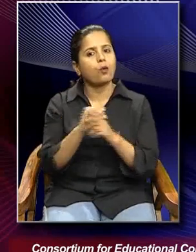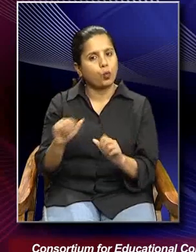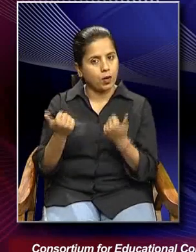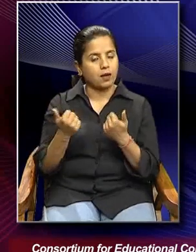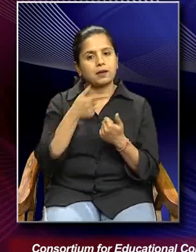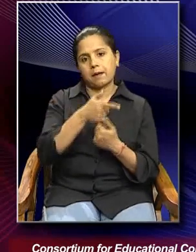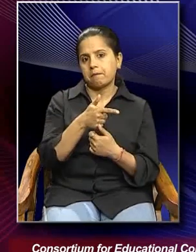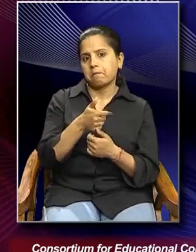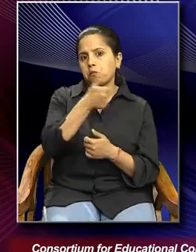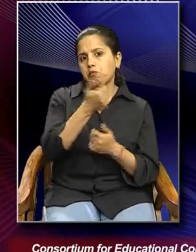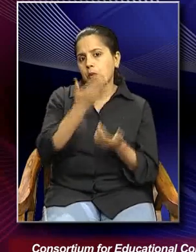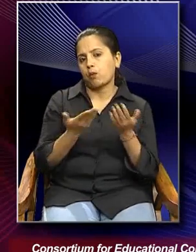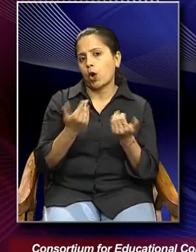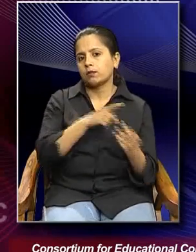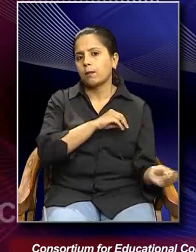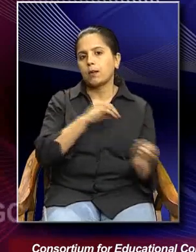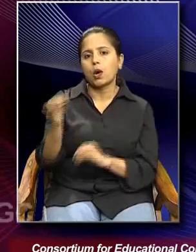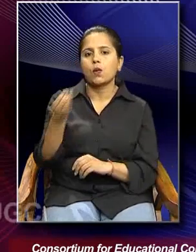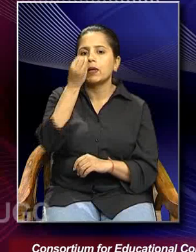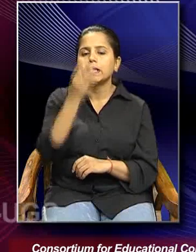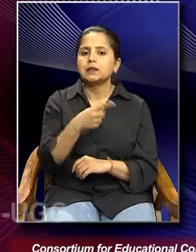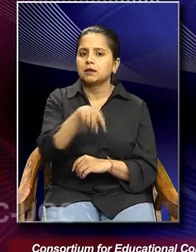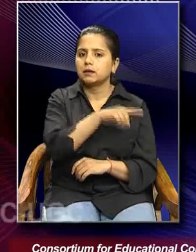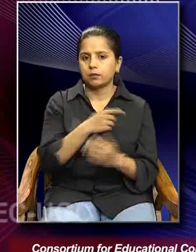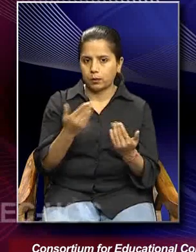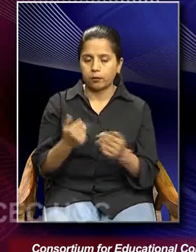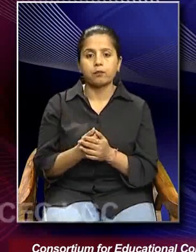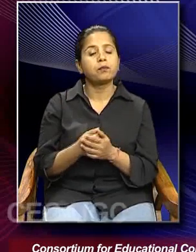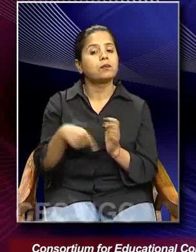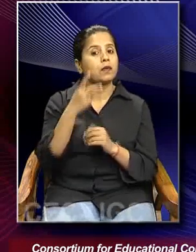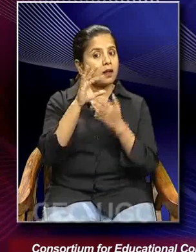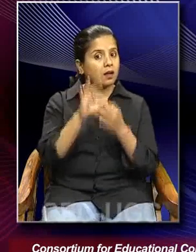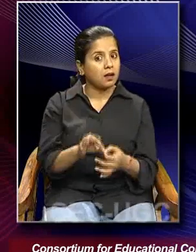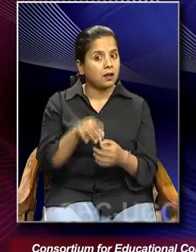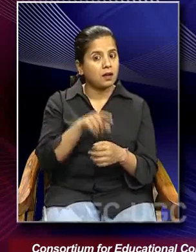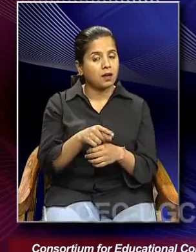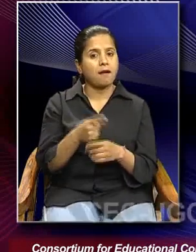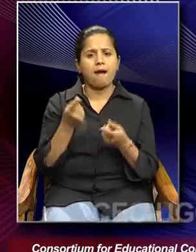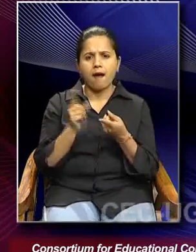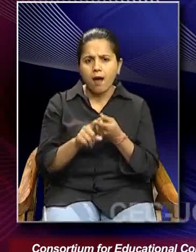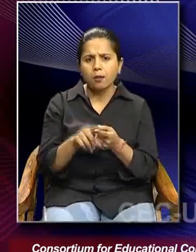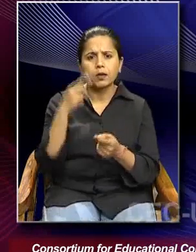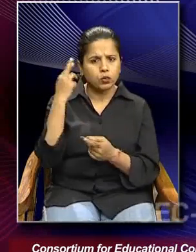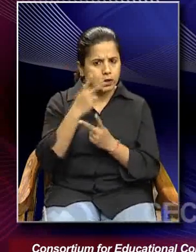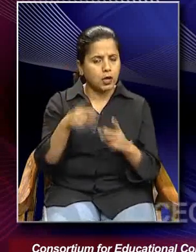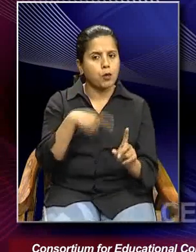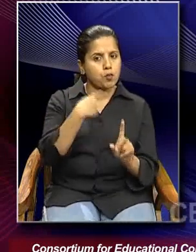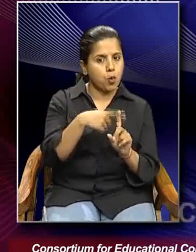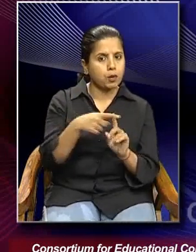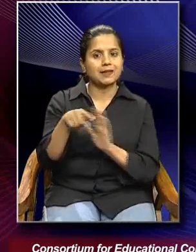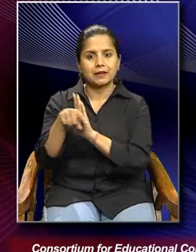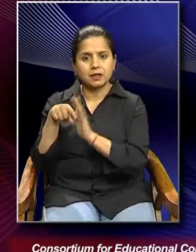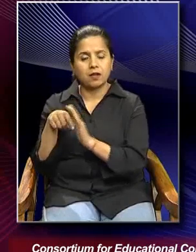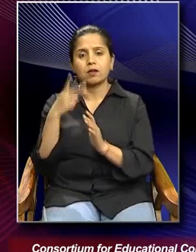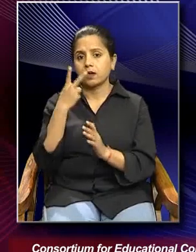greater propensity to move to a new locations. So based on these set of factors, both positive and negative at